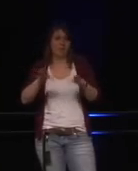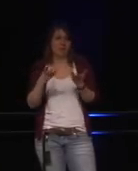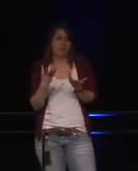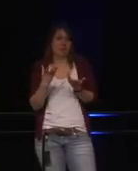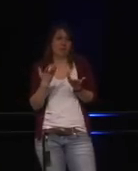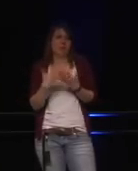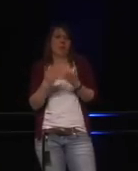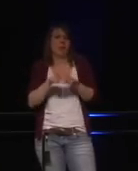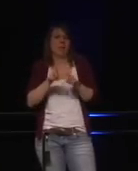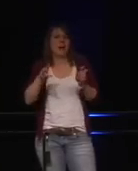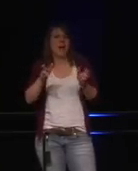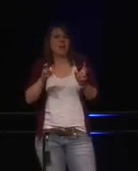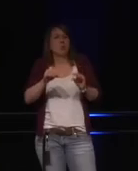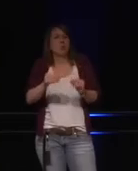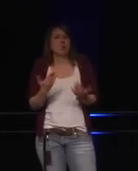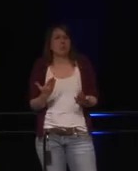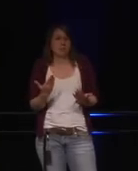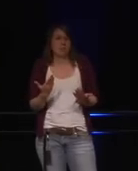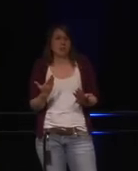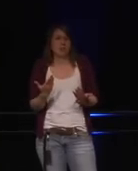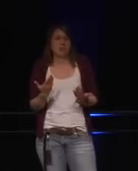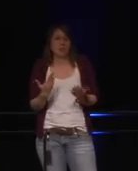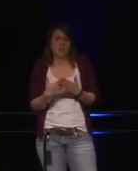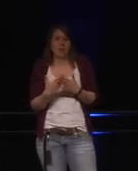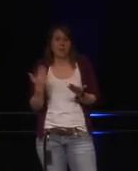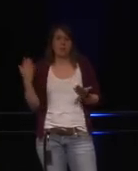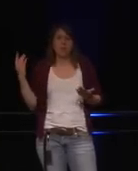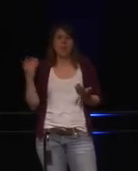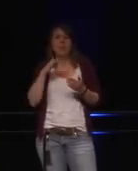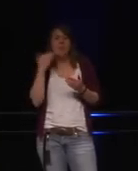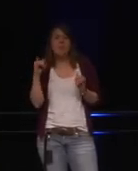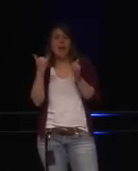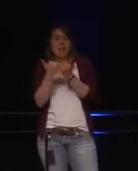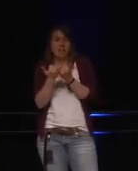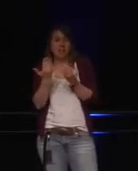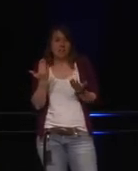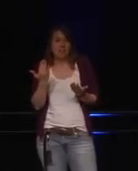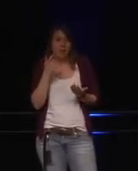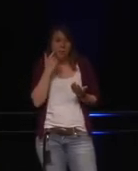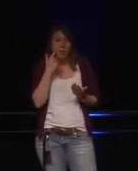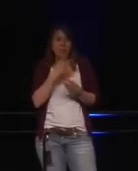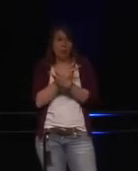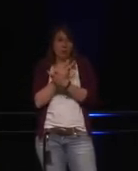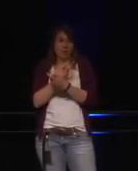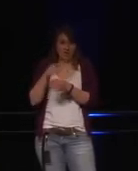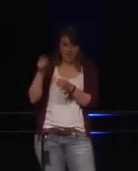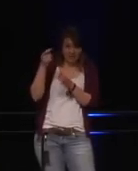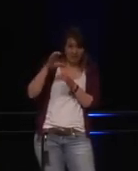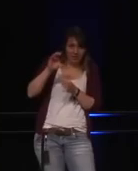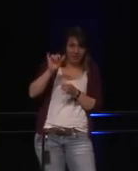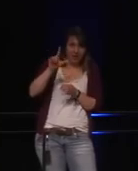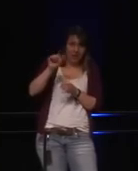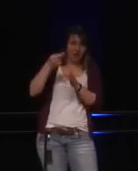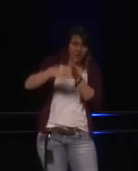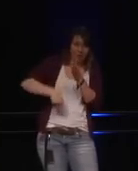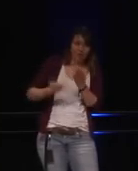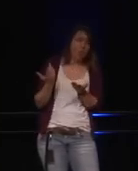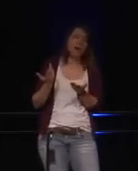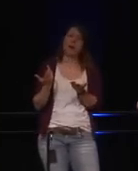It is judged as a prohibited broadcasting station. And parents who do not destroy